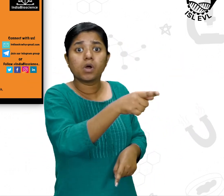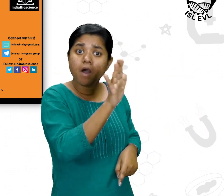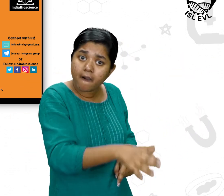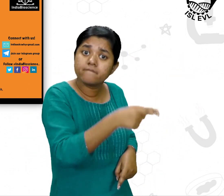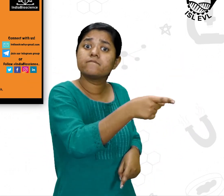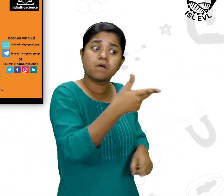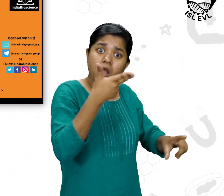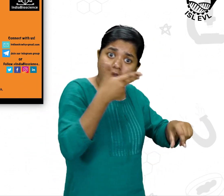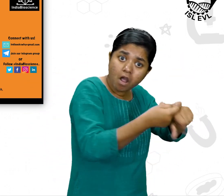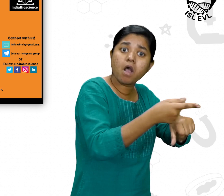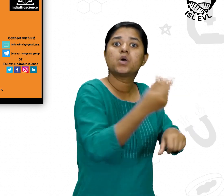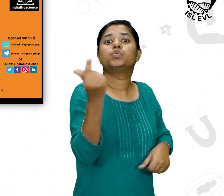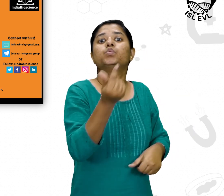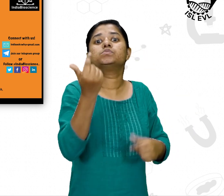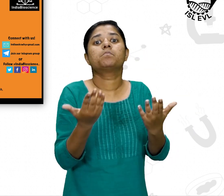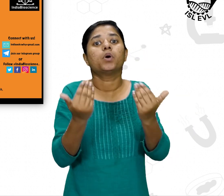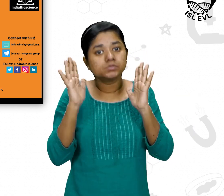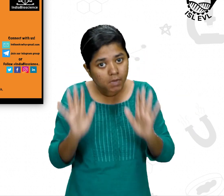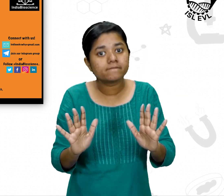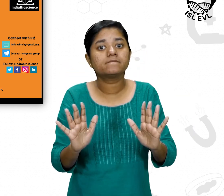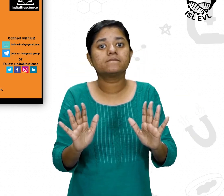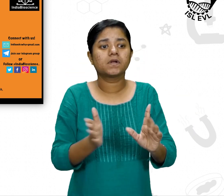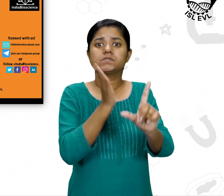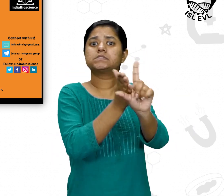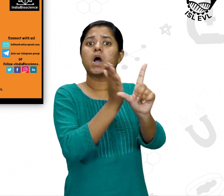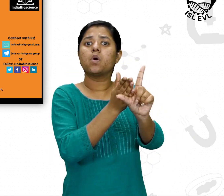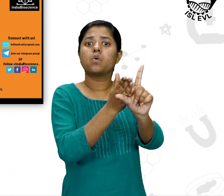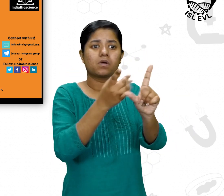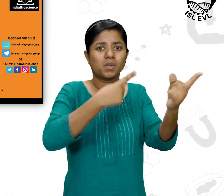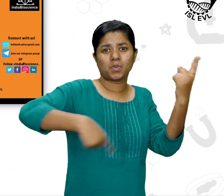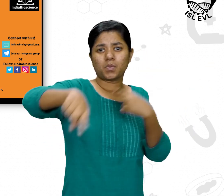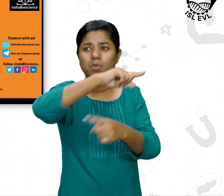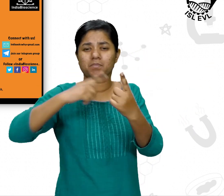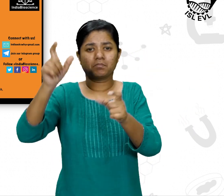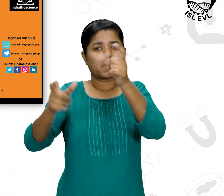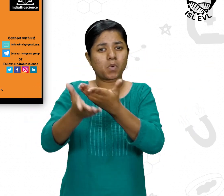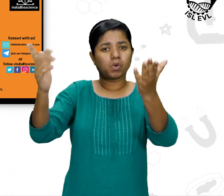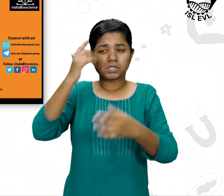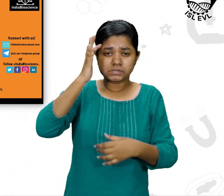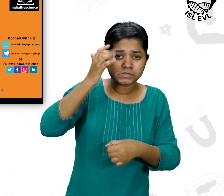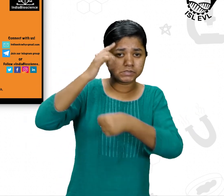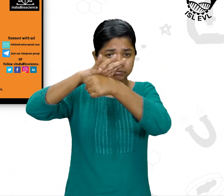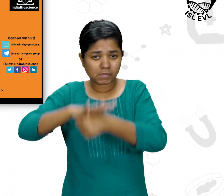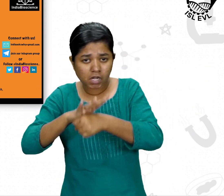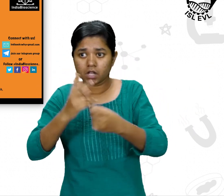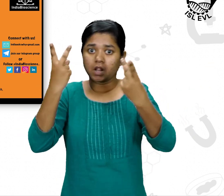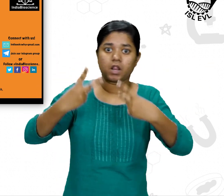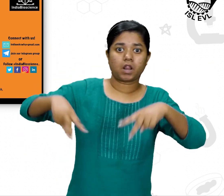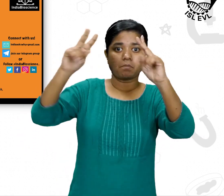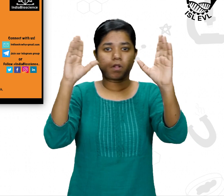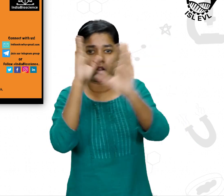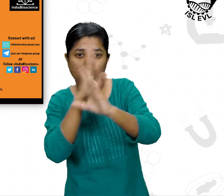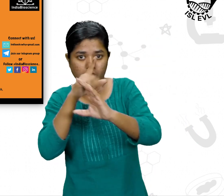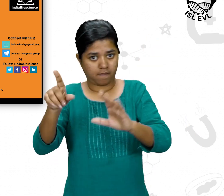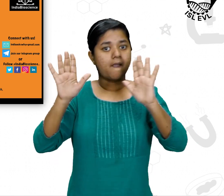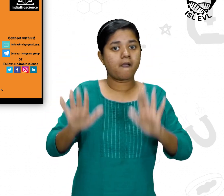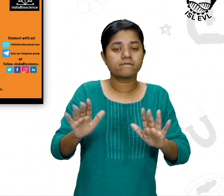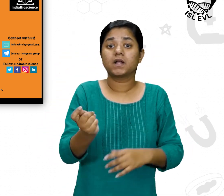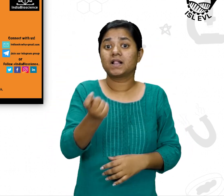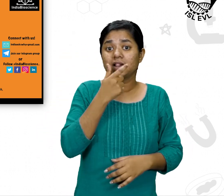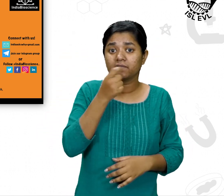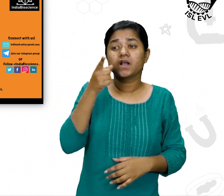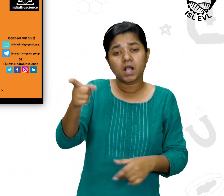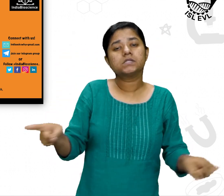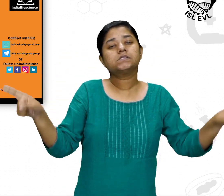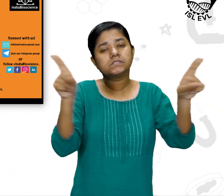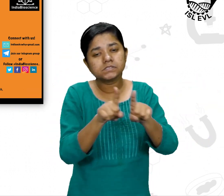up, then they'll go to the center happily, sit there, explore, right? So it's not the greatest, the best measure